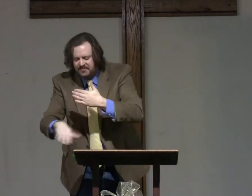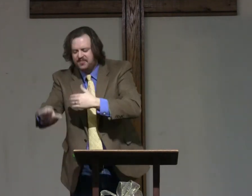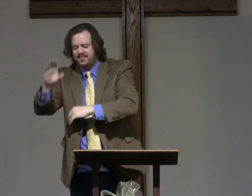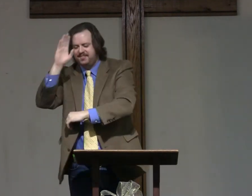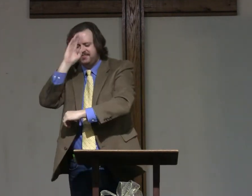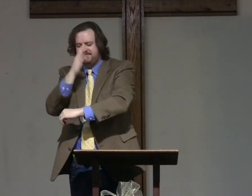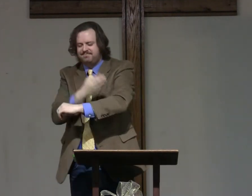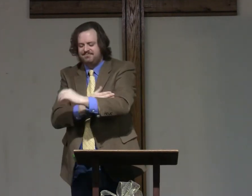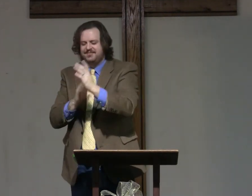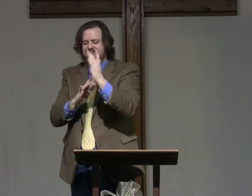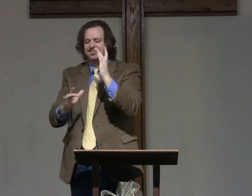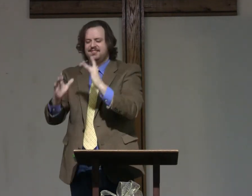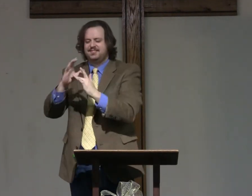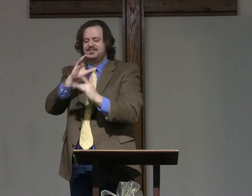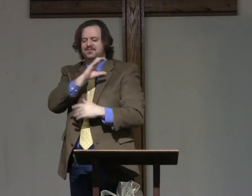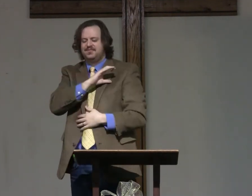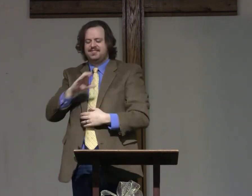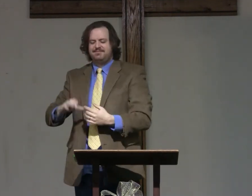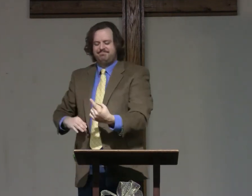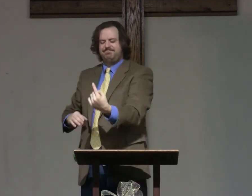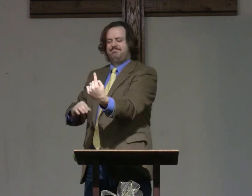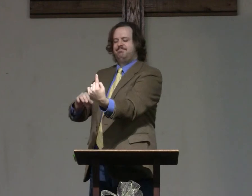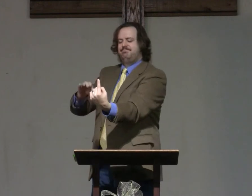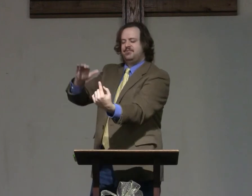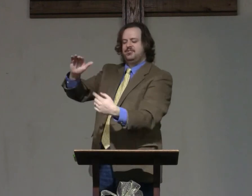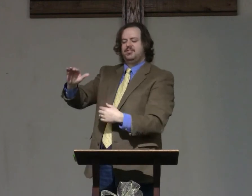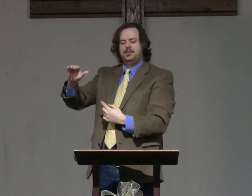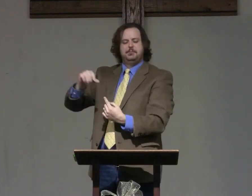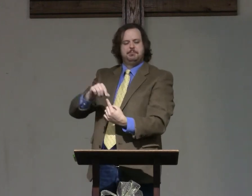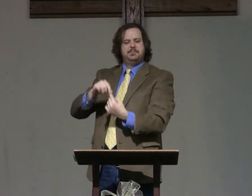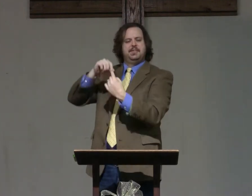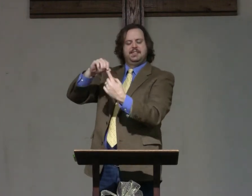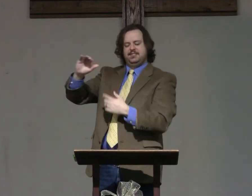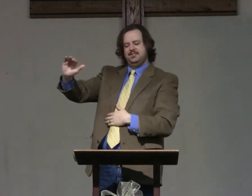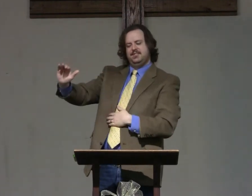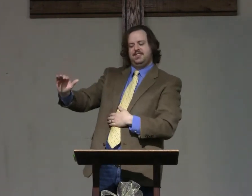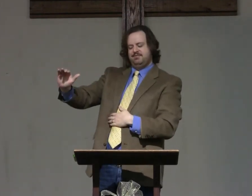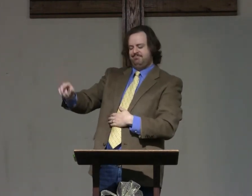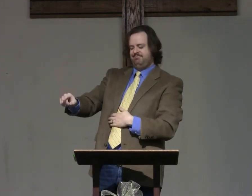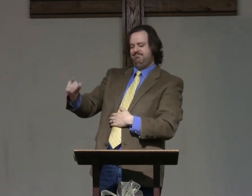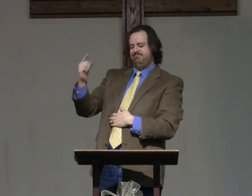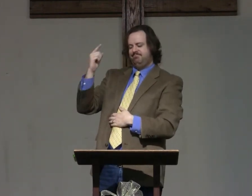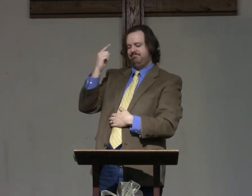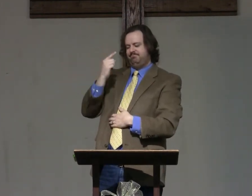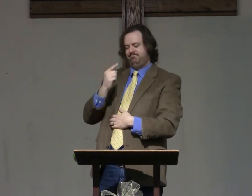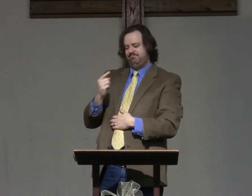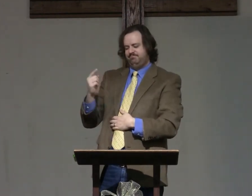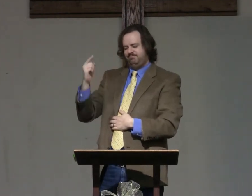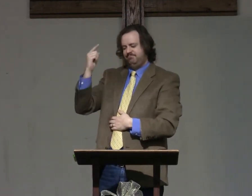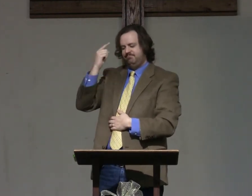wife. And when she gave birth to a child, they were to call him Jesus.